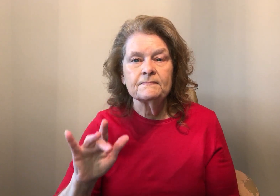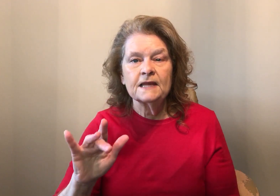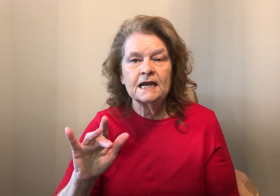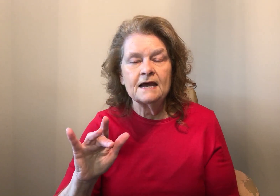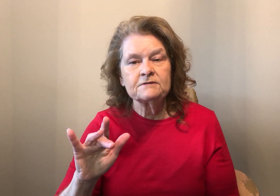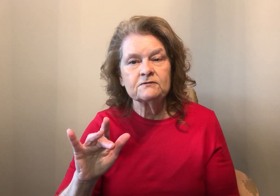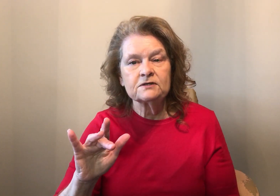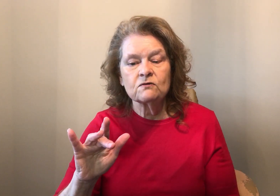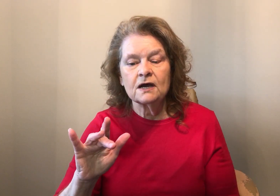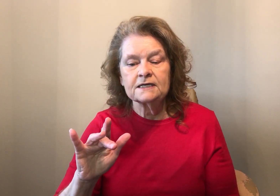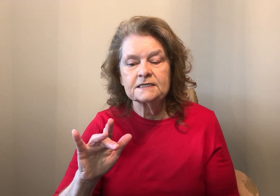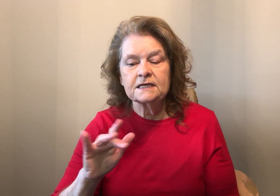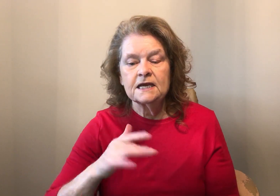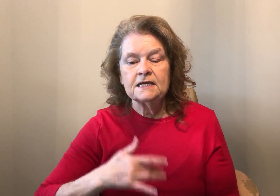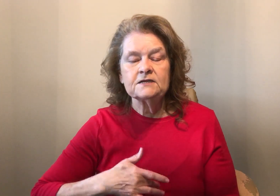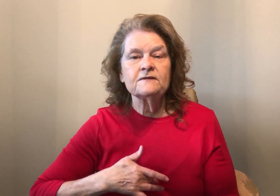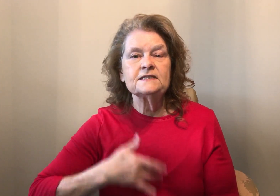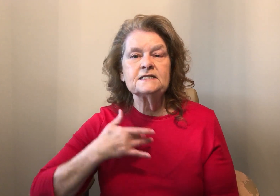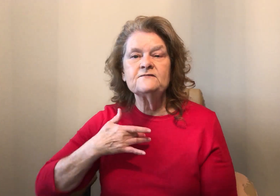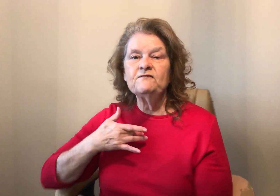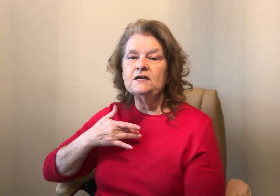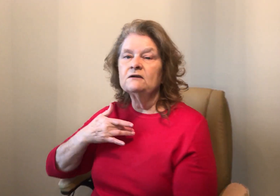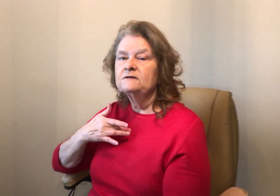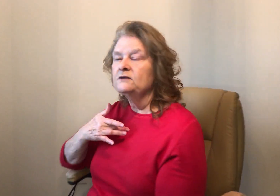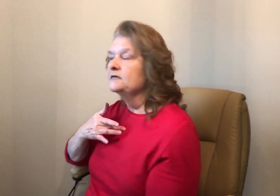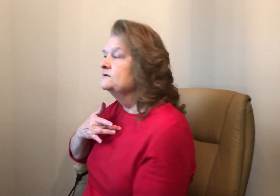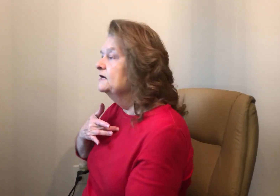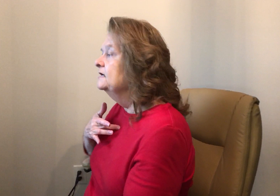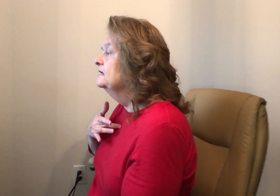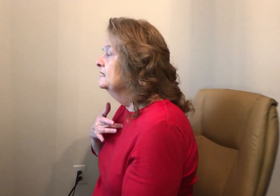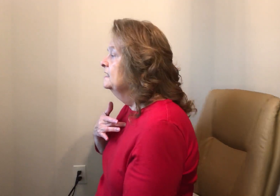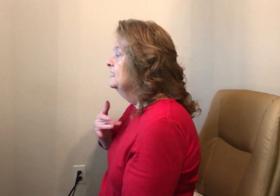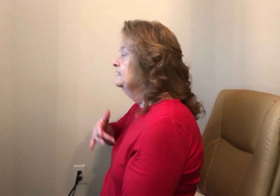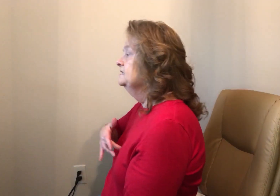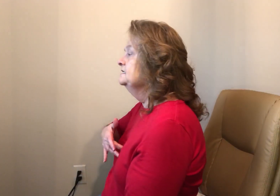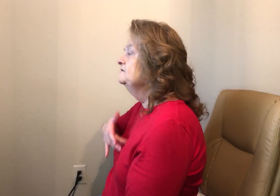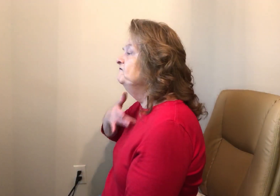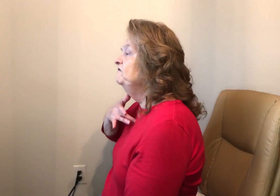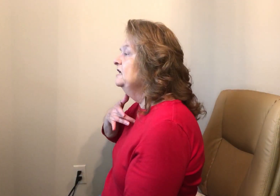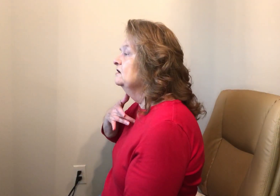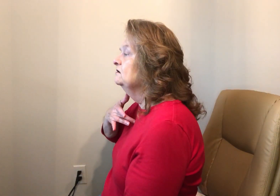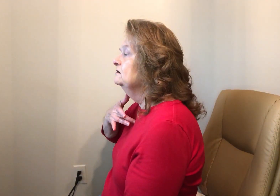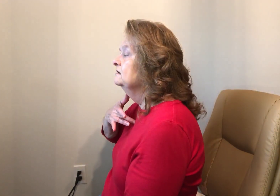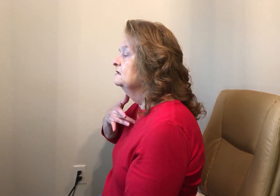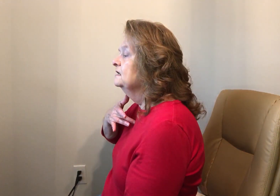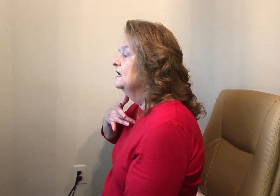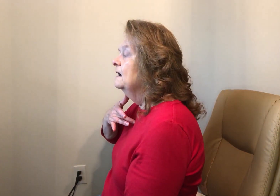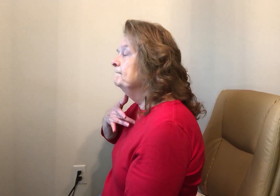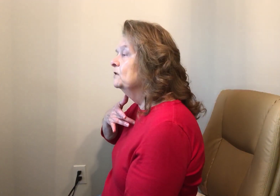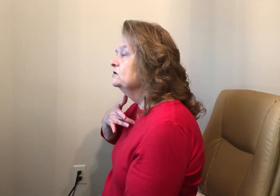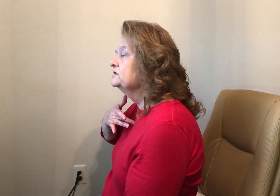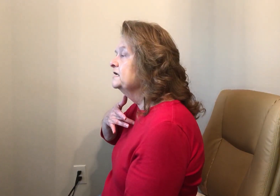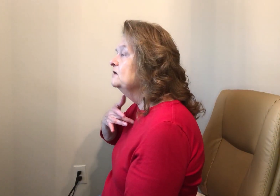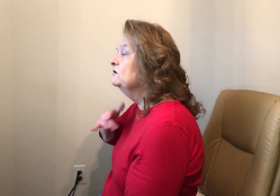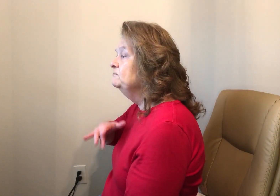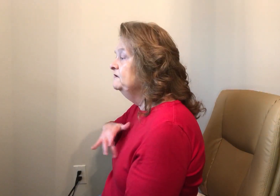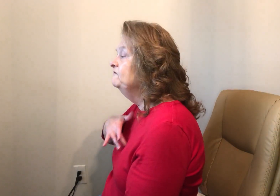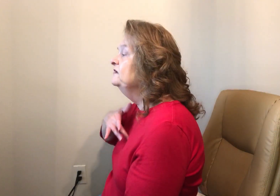And I do it twice. So this is feel, turn this way. This is feel. Mercy would be